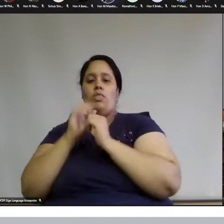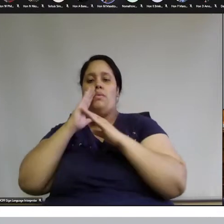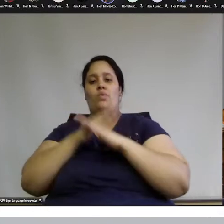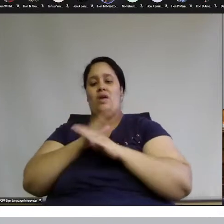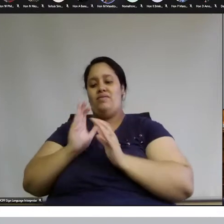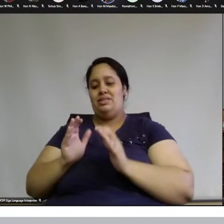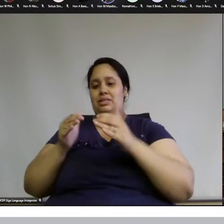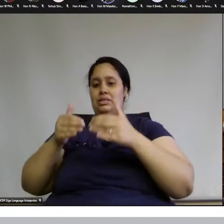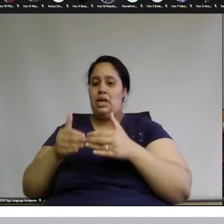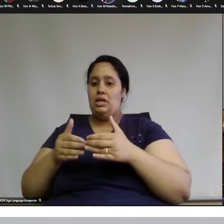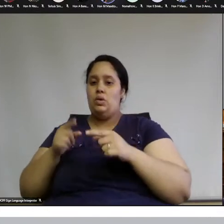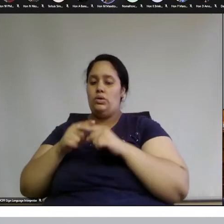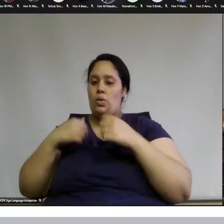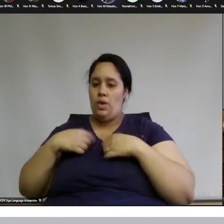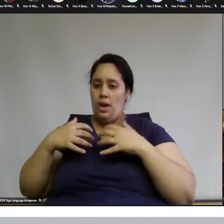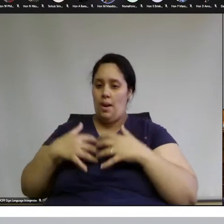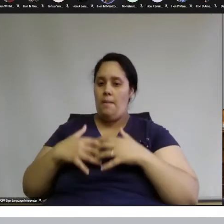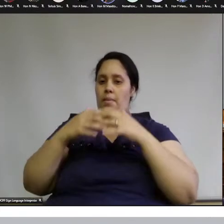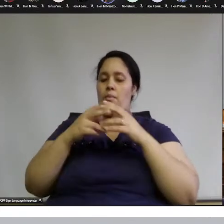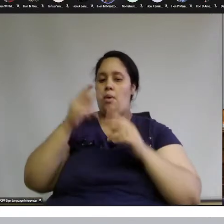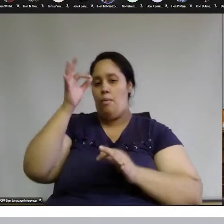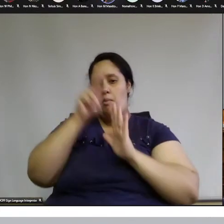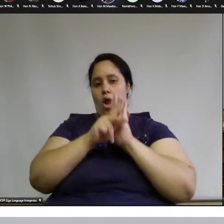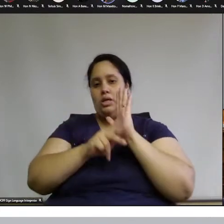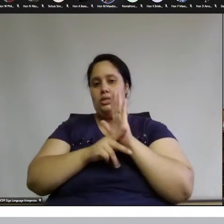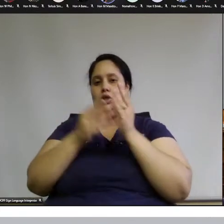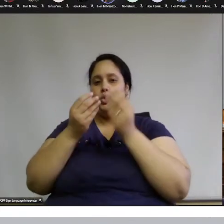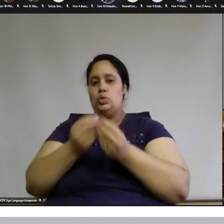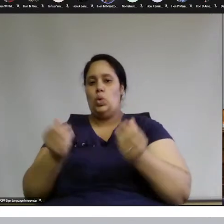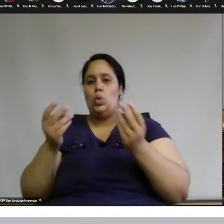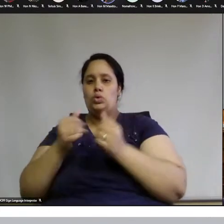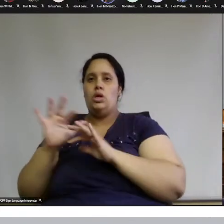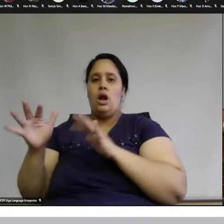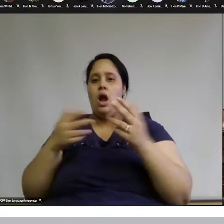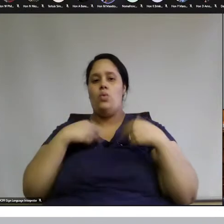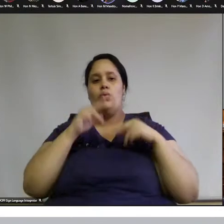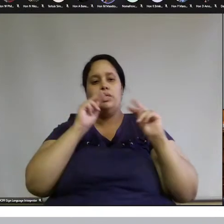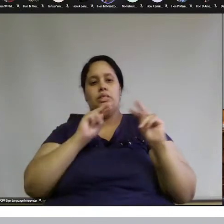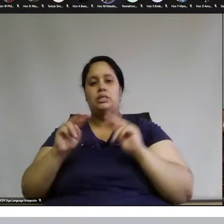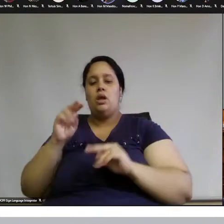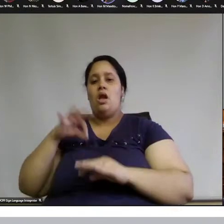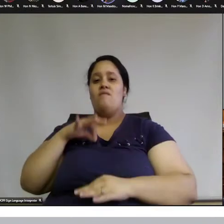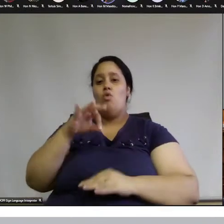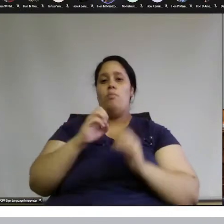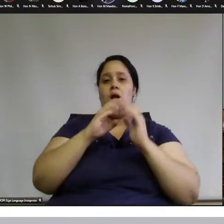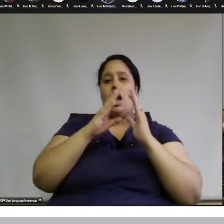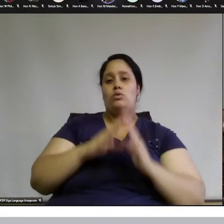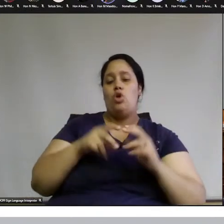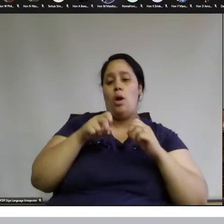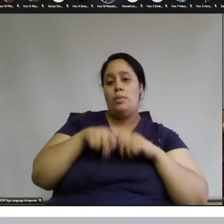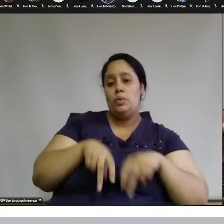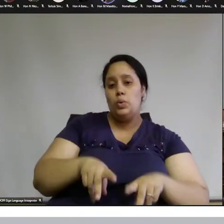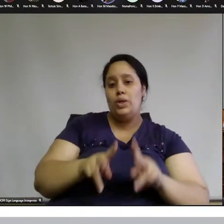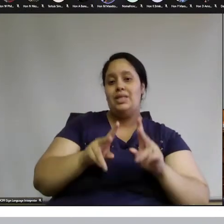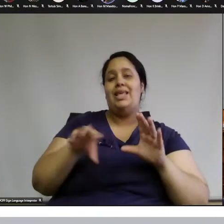sector and creating policy solutions which will see affordable housing opportunities in and near